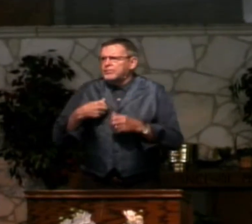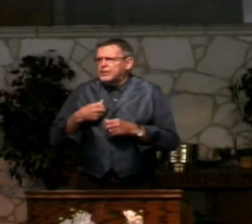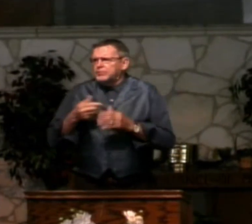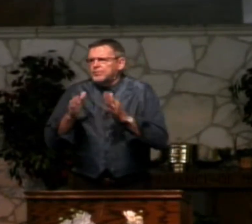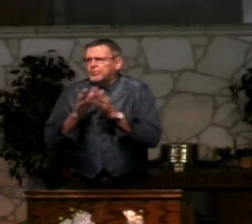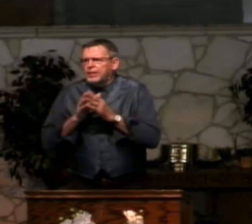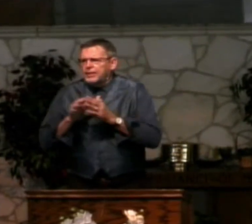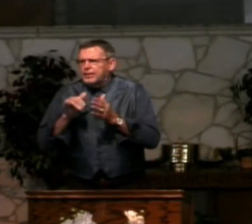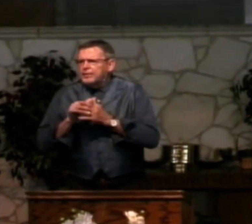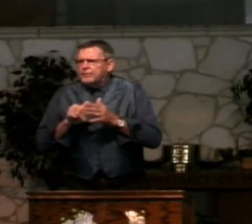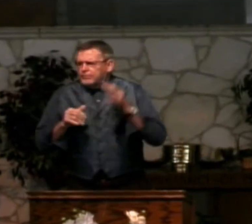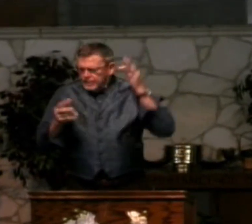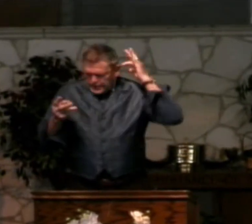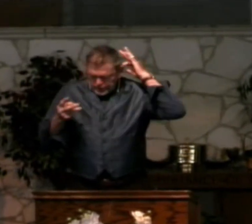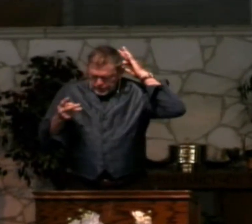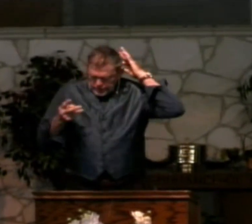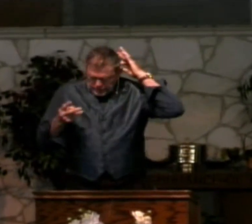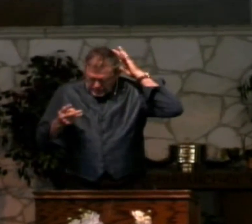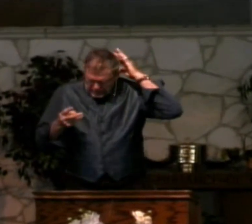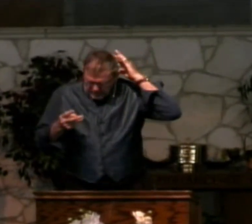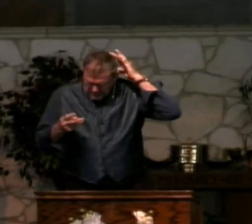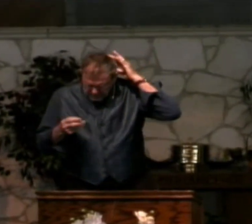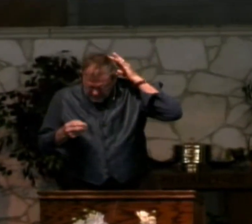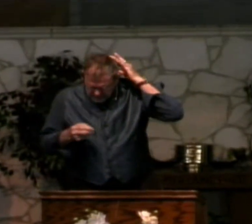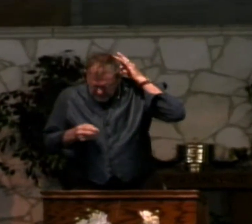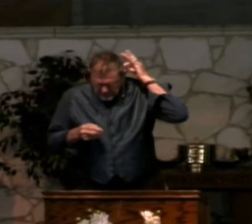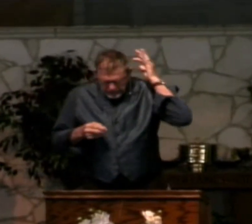stand with me as we pray for these two.